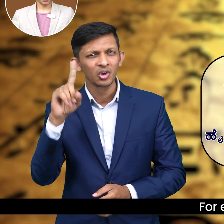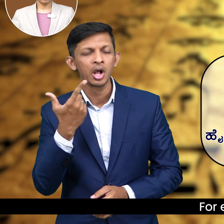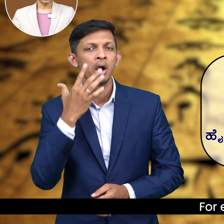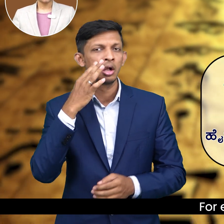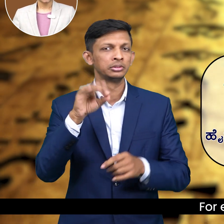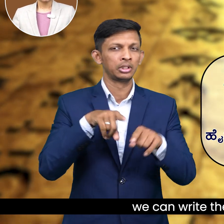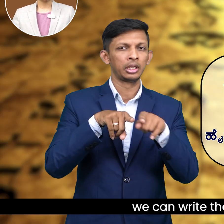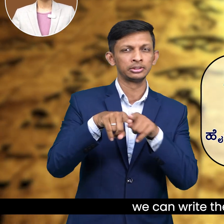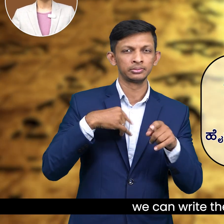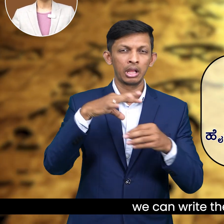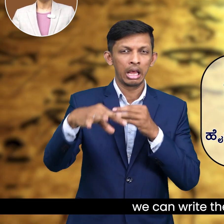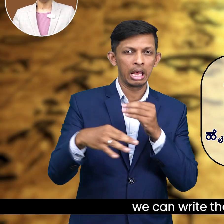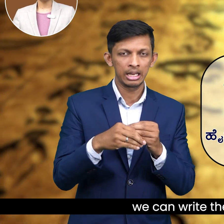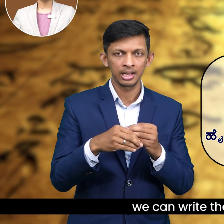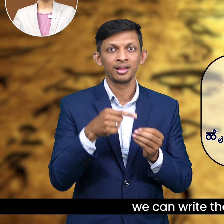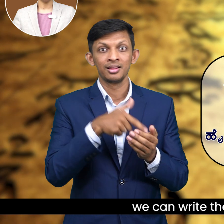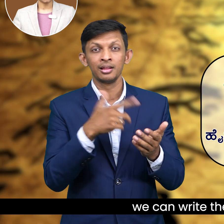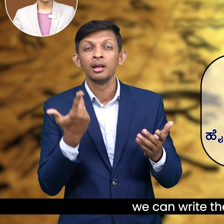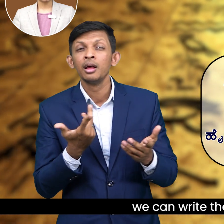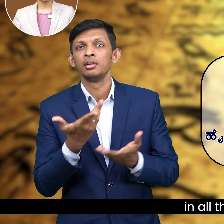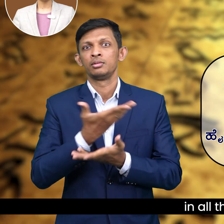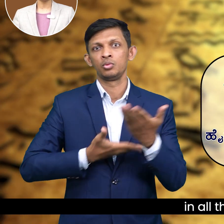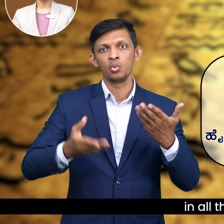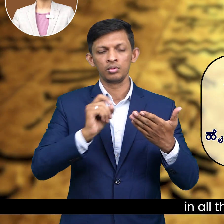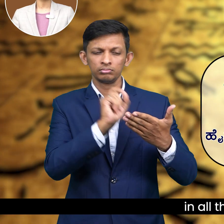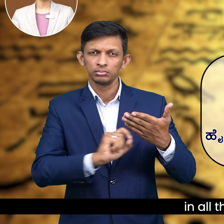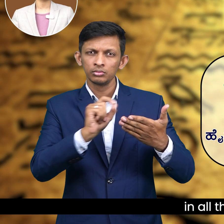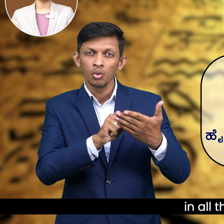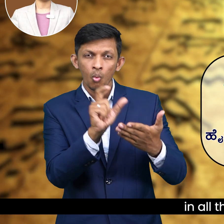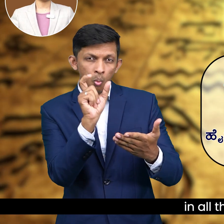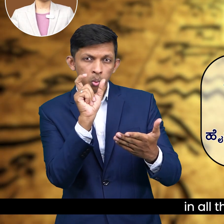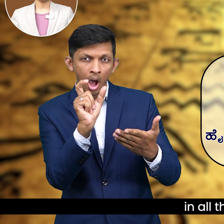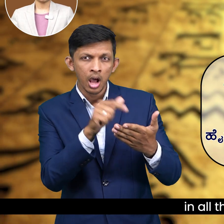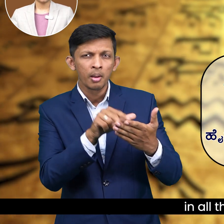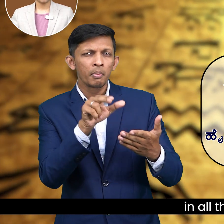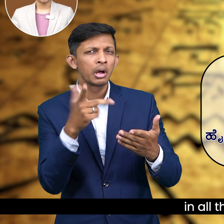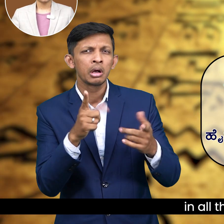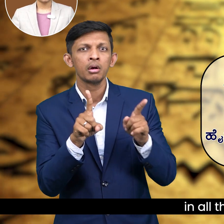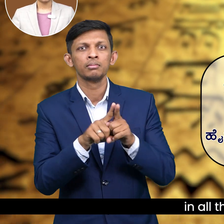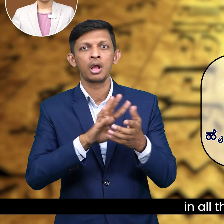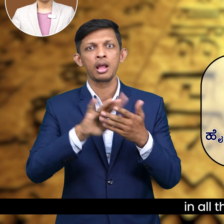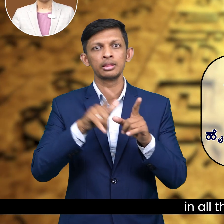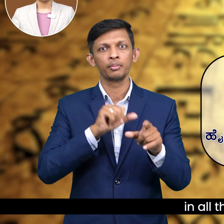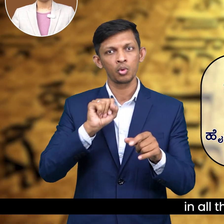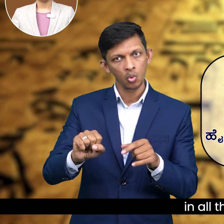For example, we can write the word Hyderabad in all these scripts.